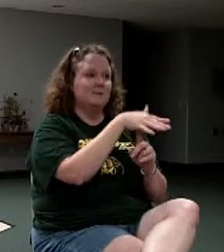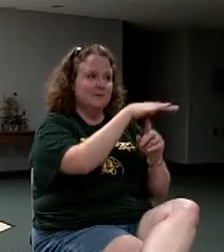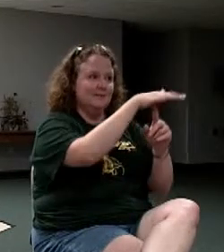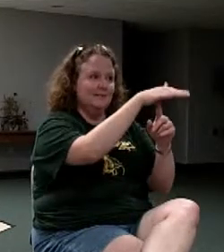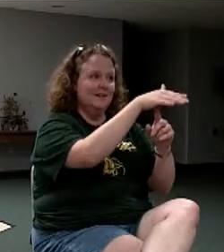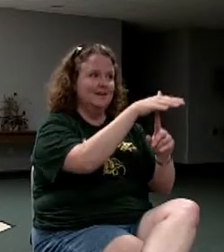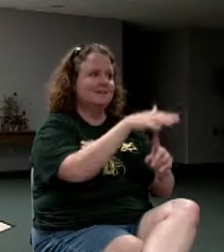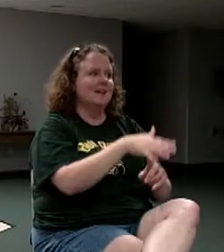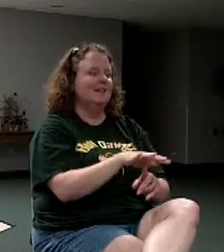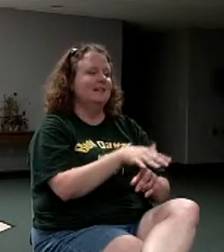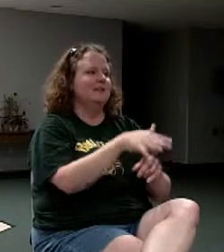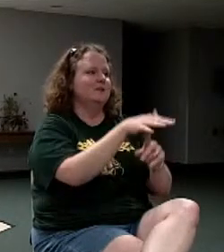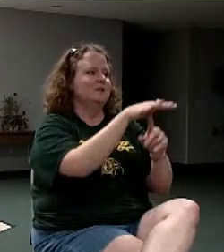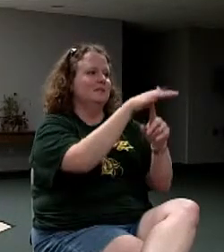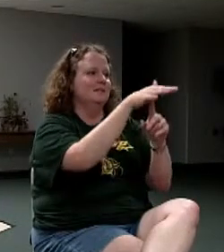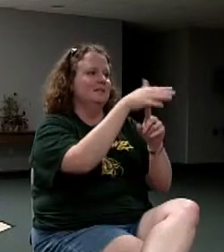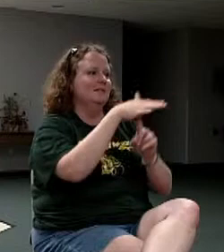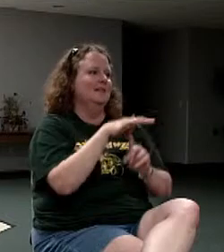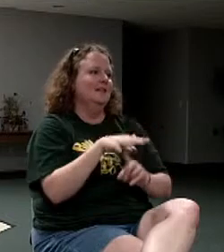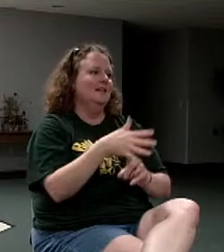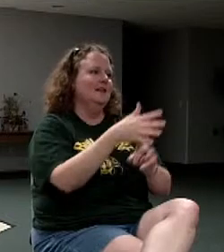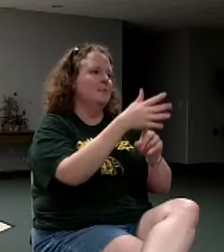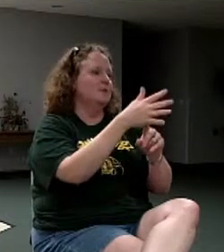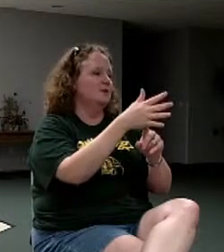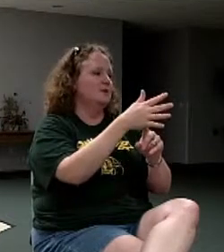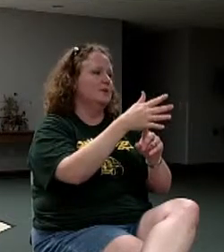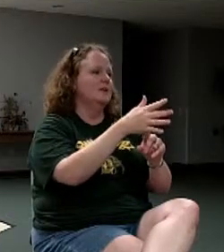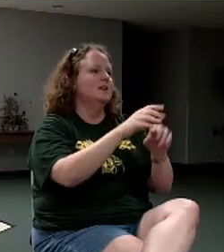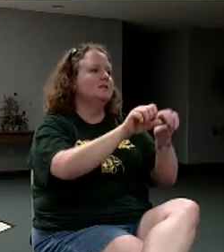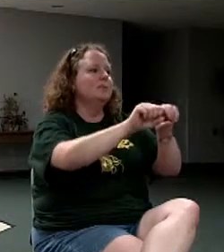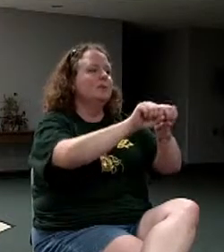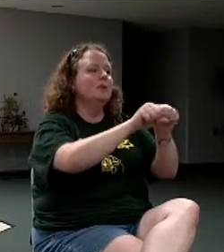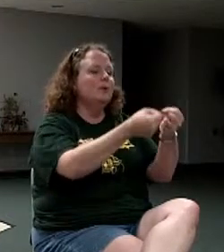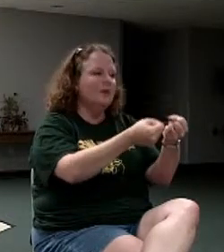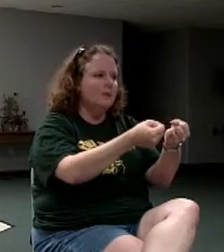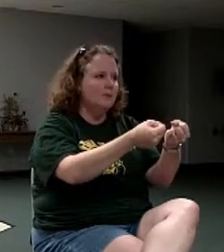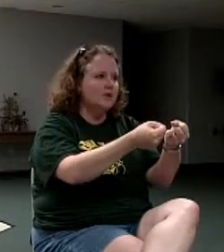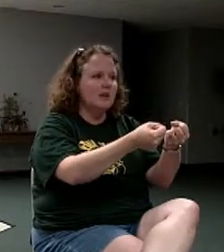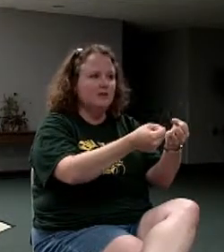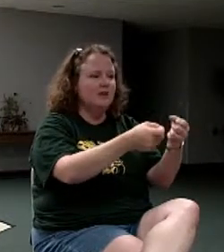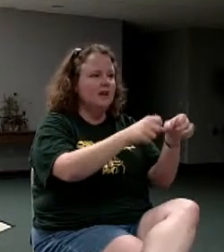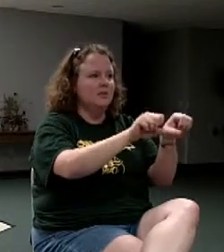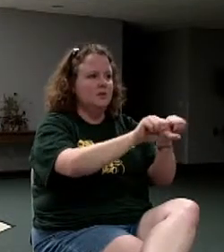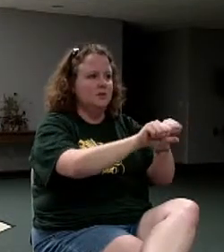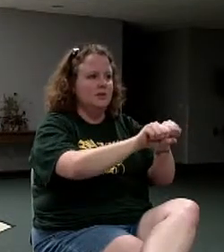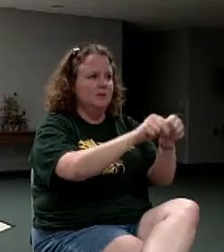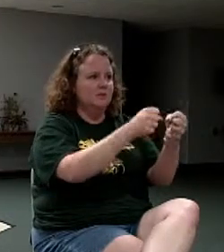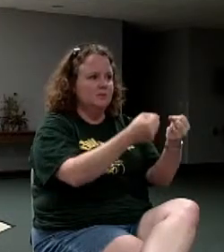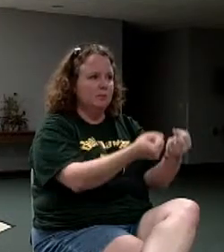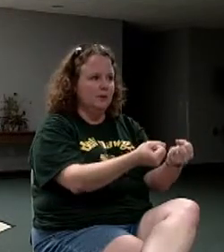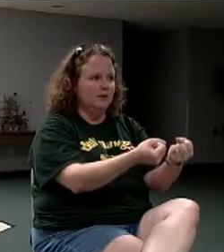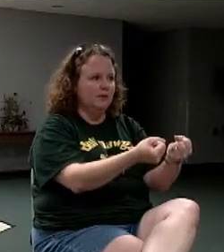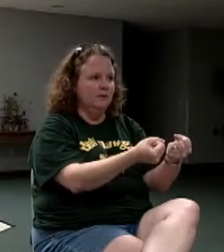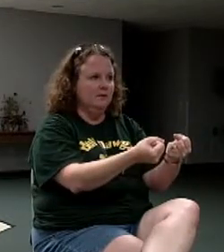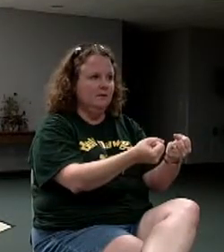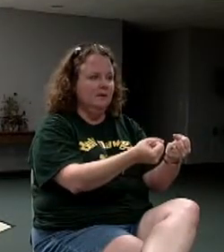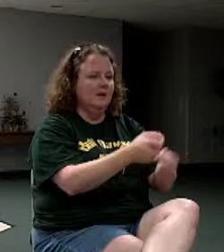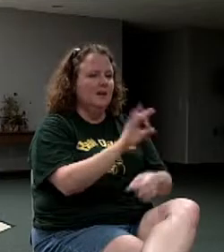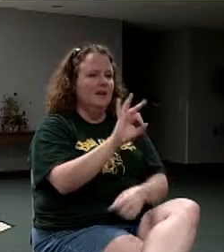Helicopter. Yes, helicopter. Helicopter. Is it broken, which I don't think I showed you, Daniel. It's broken, and